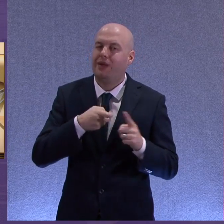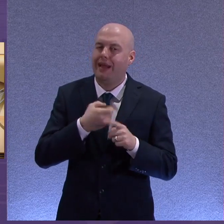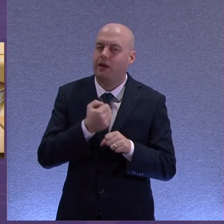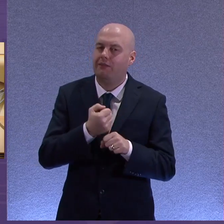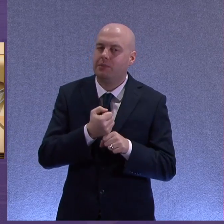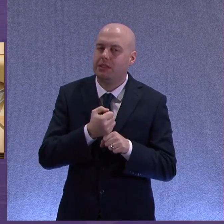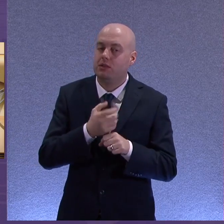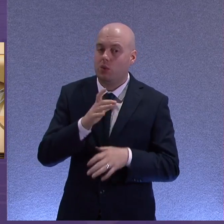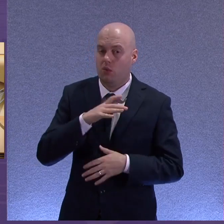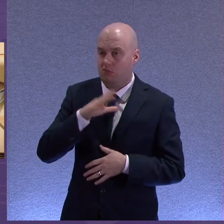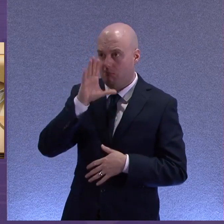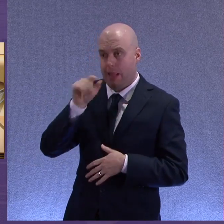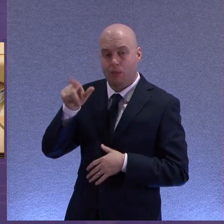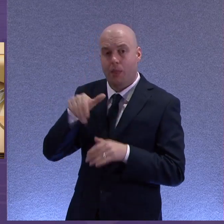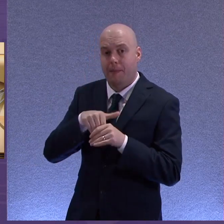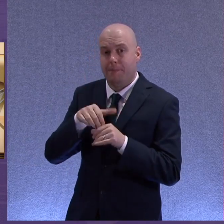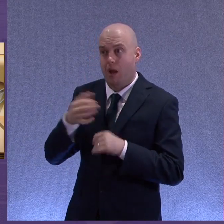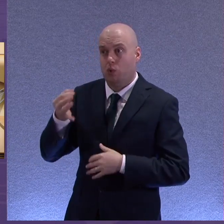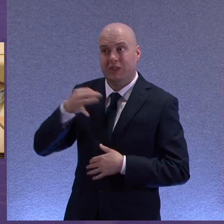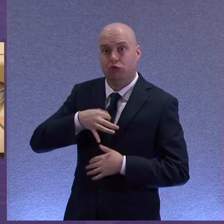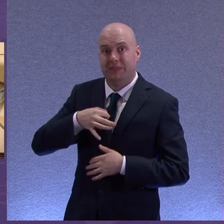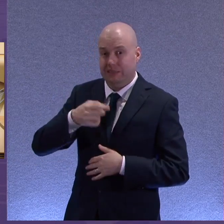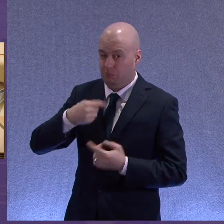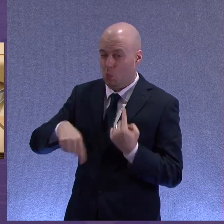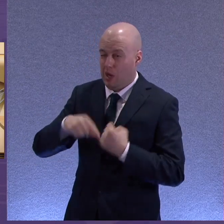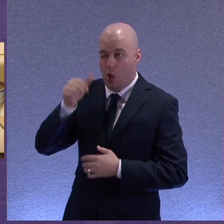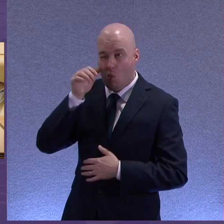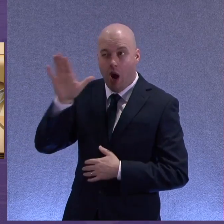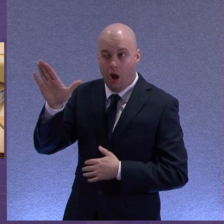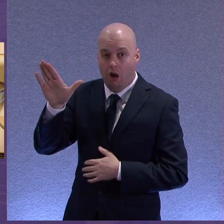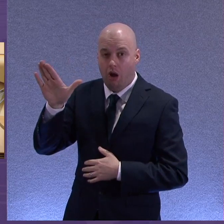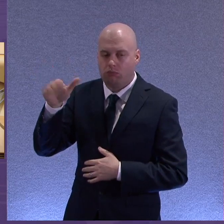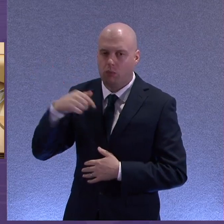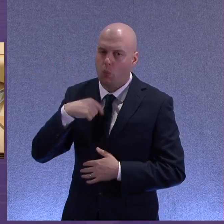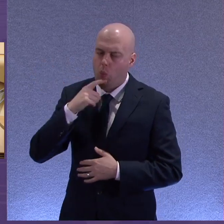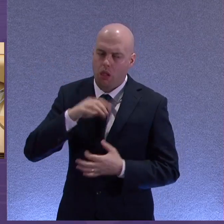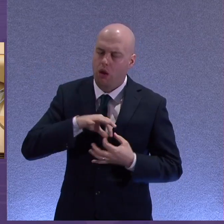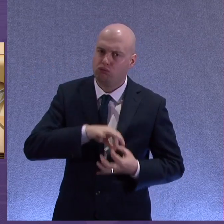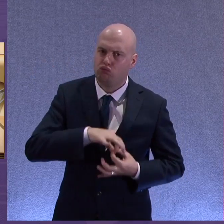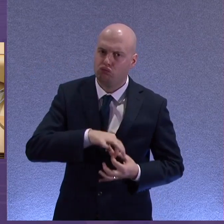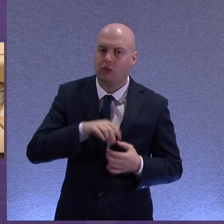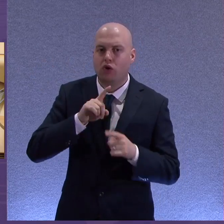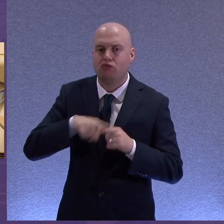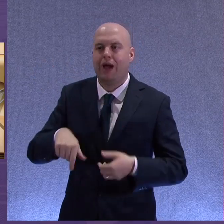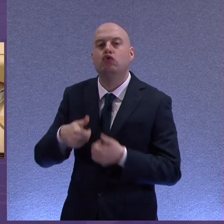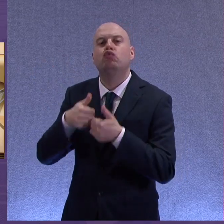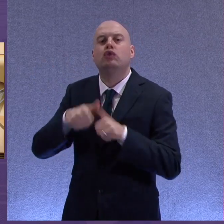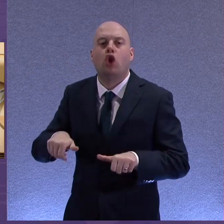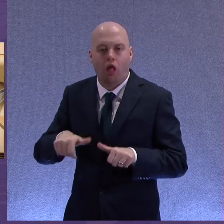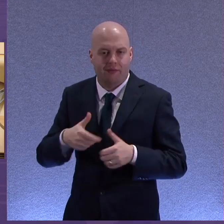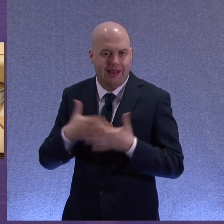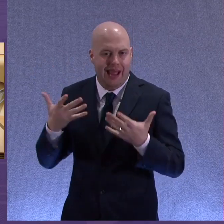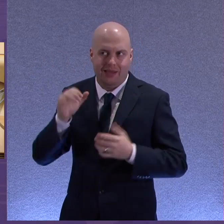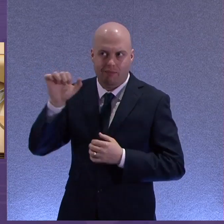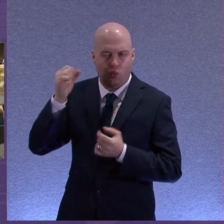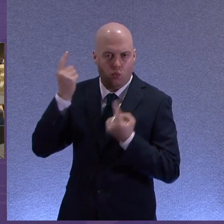which we are very much aware of and will continue to work with the UK Government on in seeking to try and resolve some of the concerns which the sector